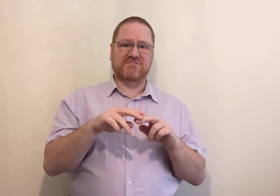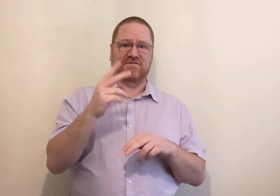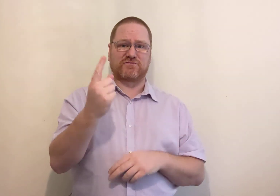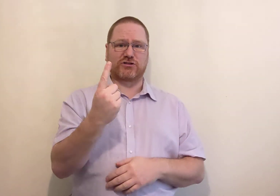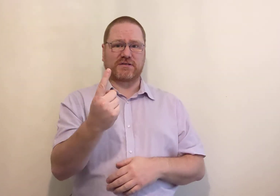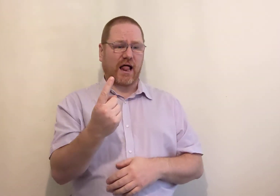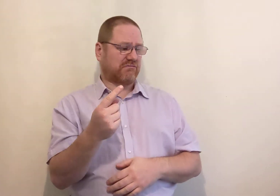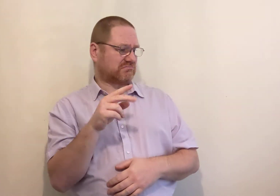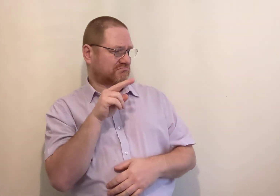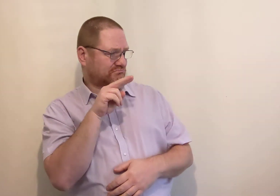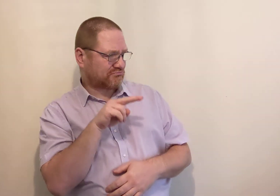yourself